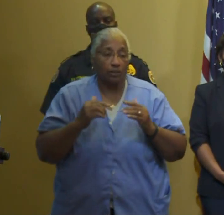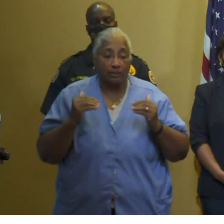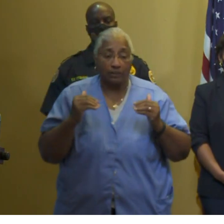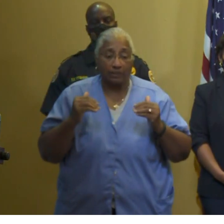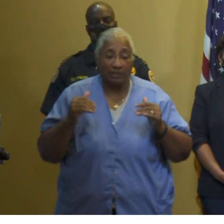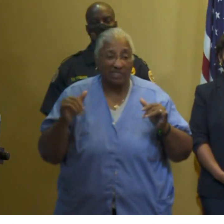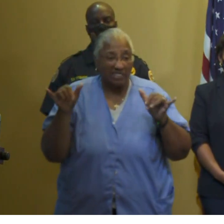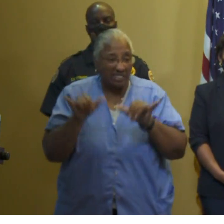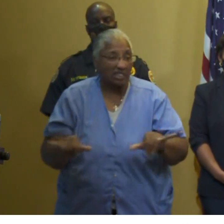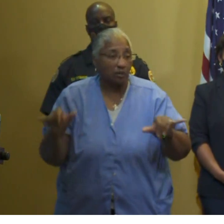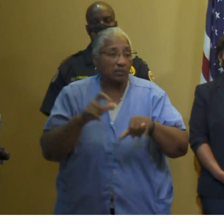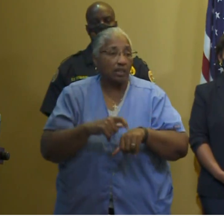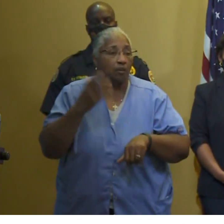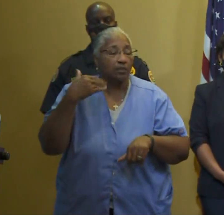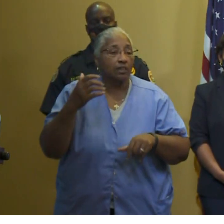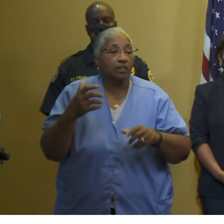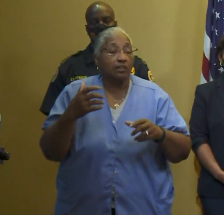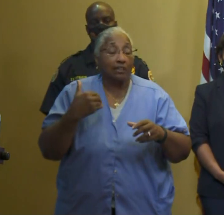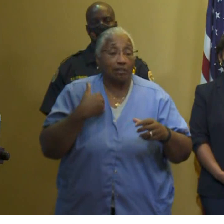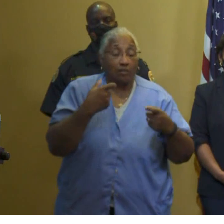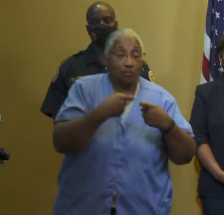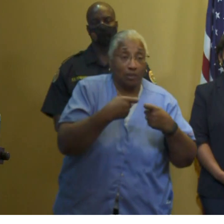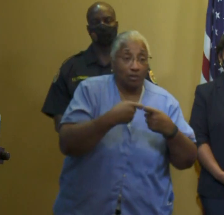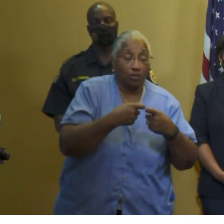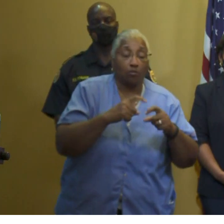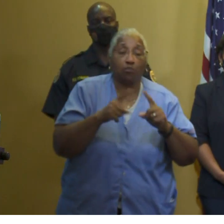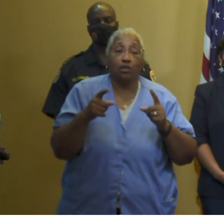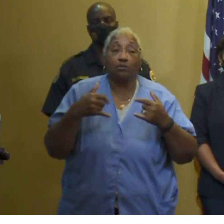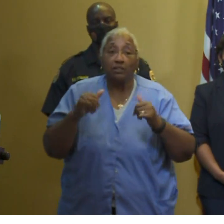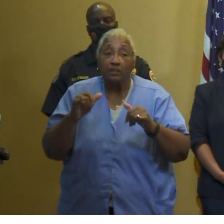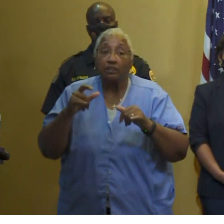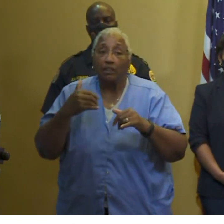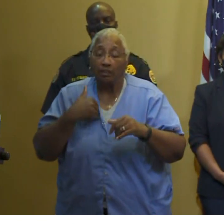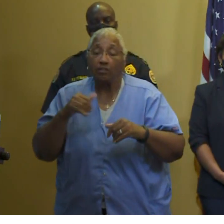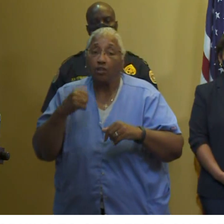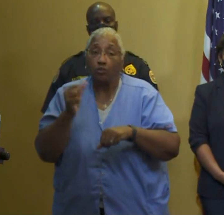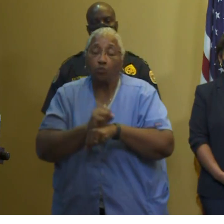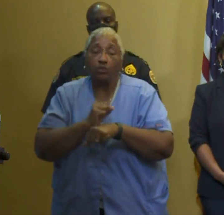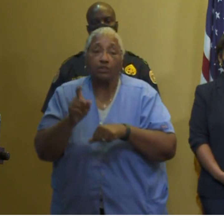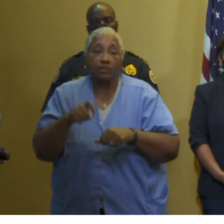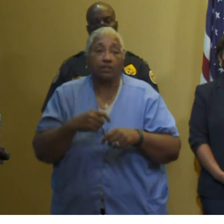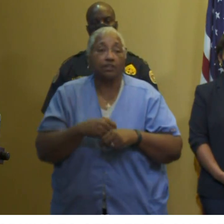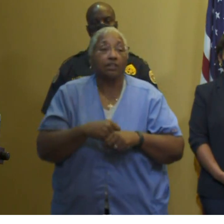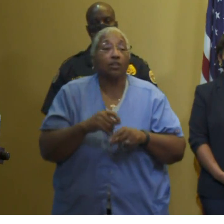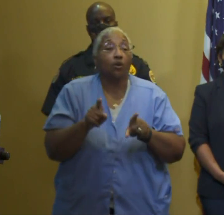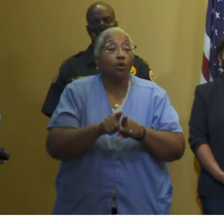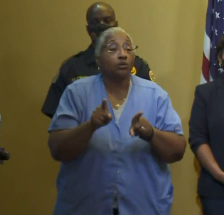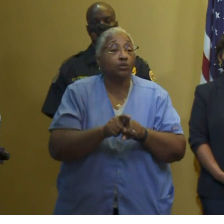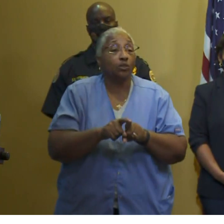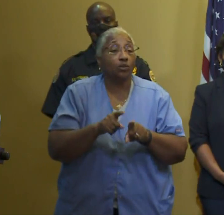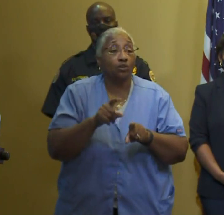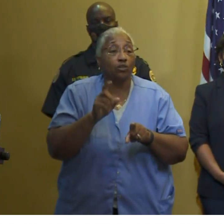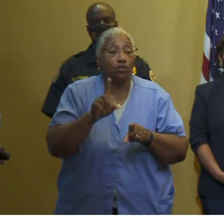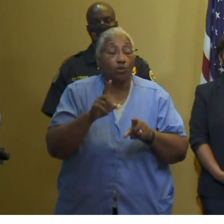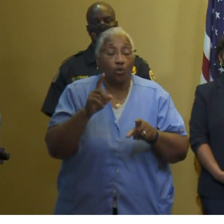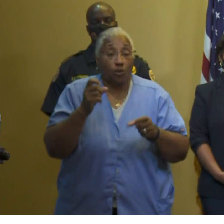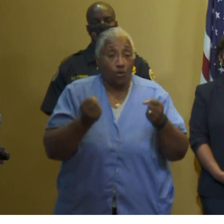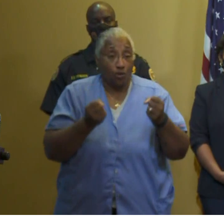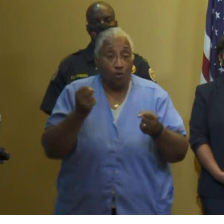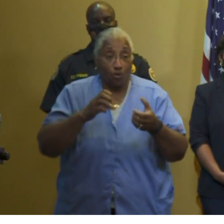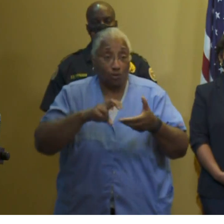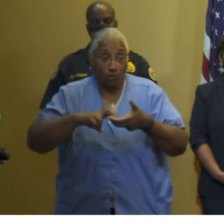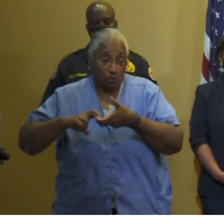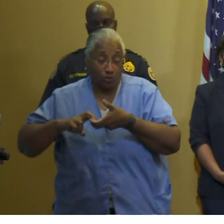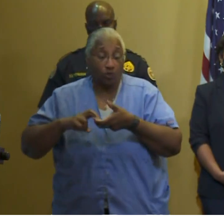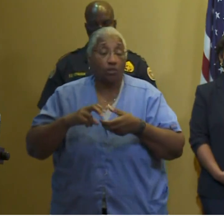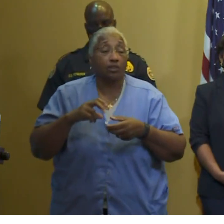ensure there's power and there's not other work going on. The Claiborne Auto Pound at 400 North Claiborne is open daily from 9